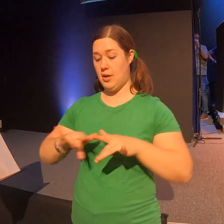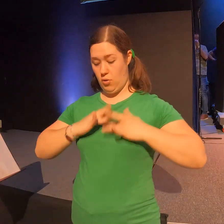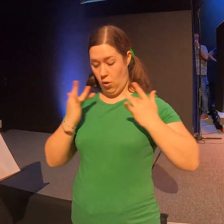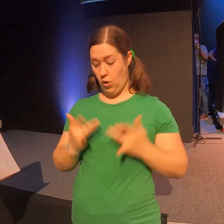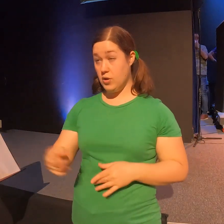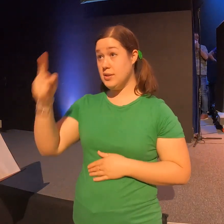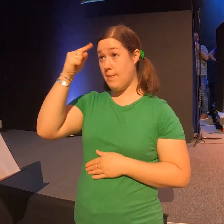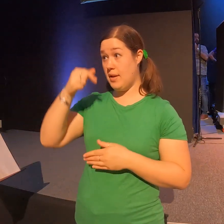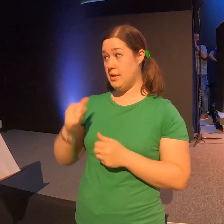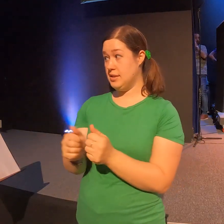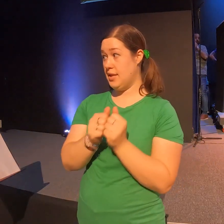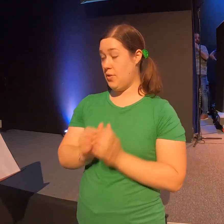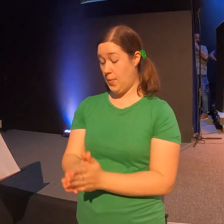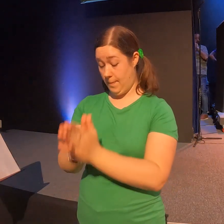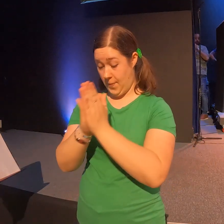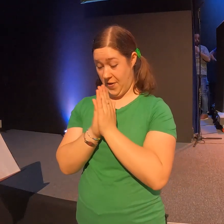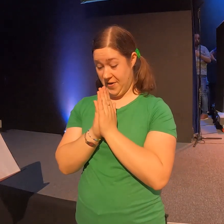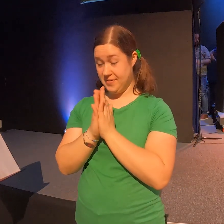pray.